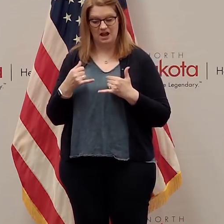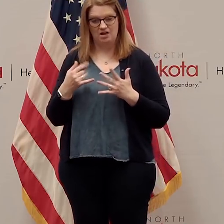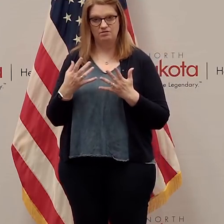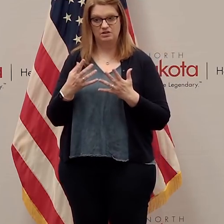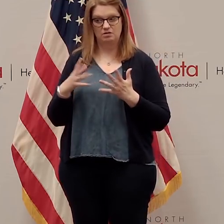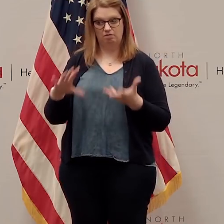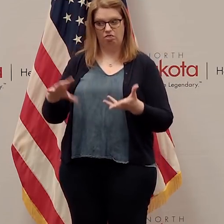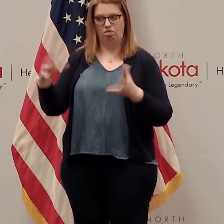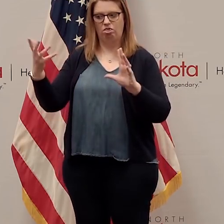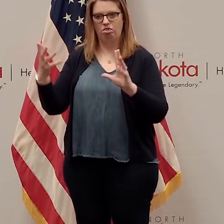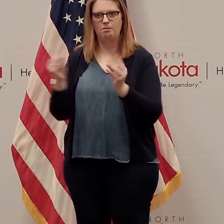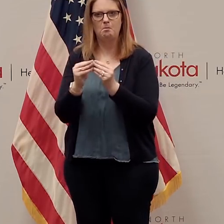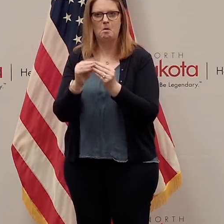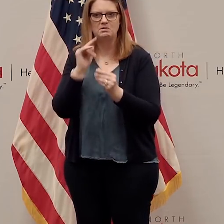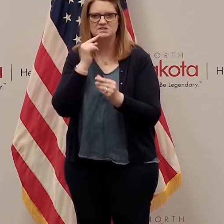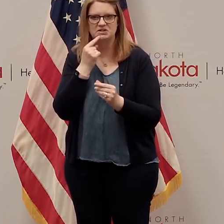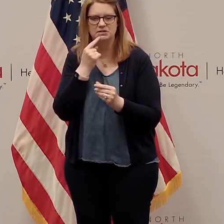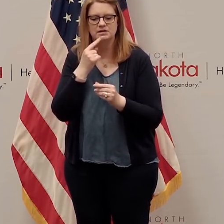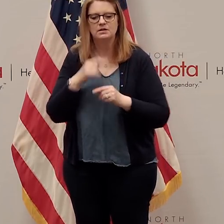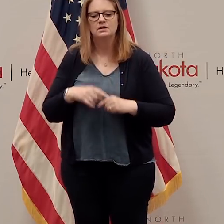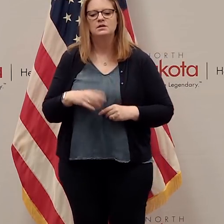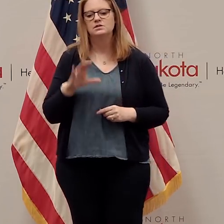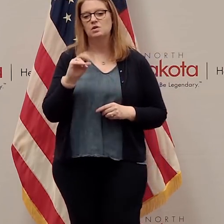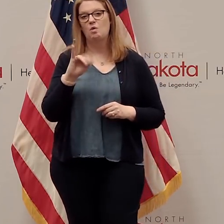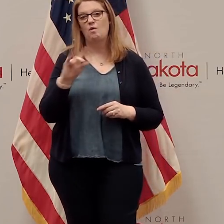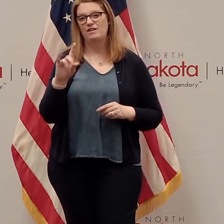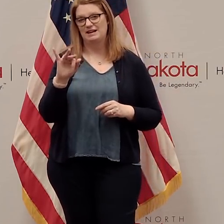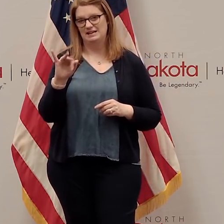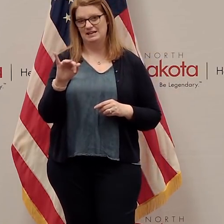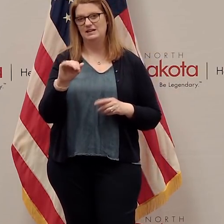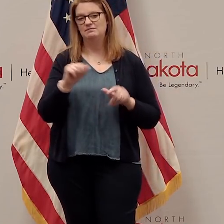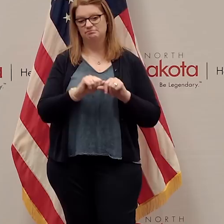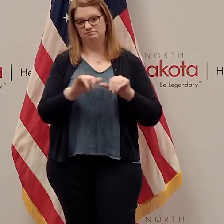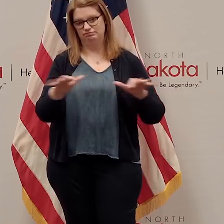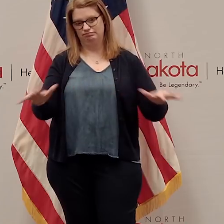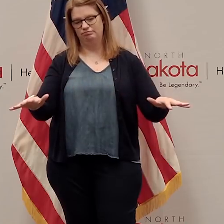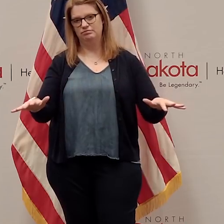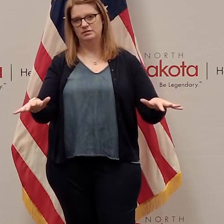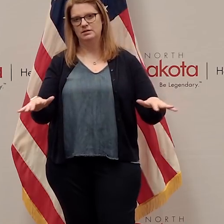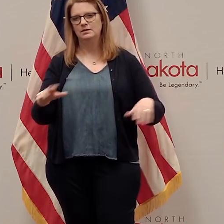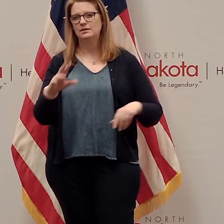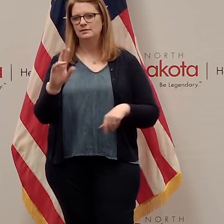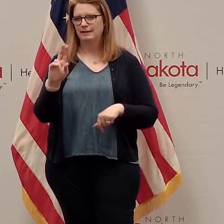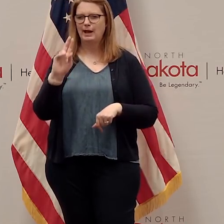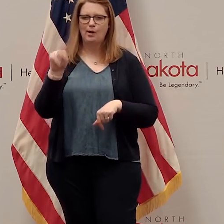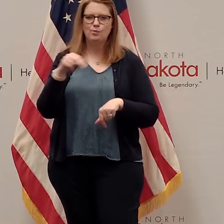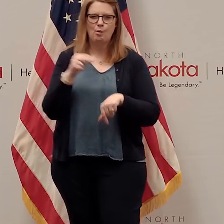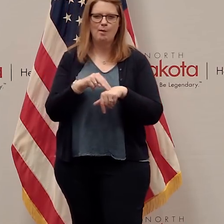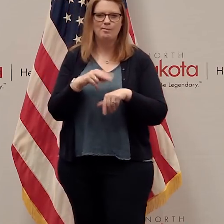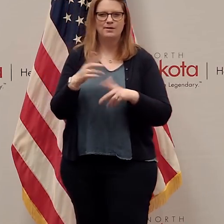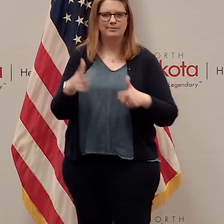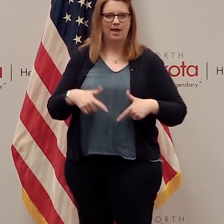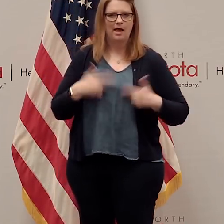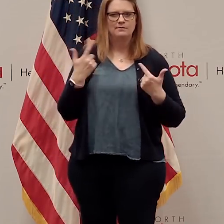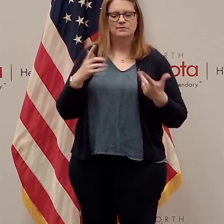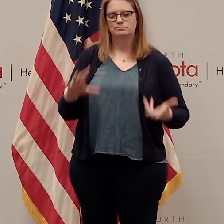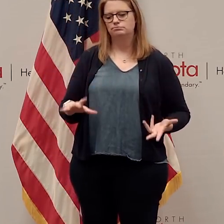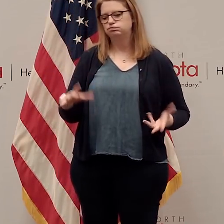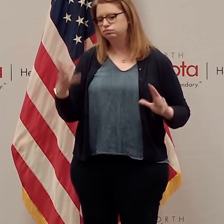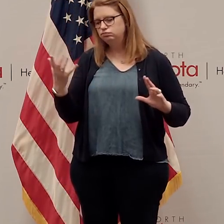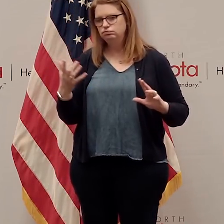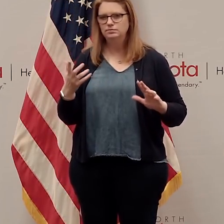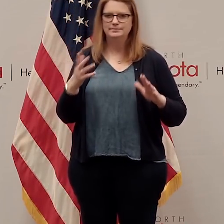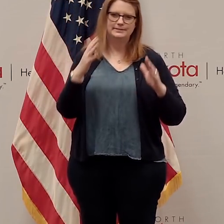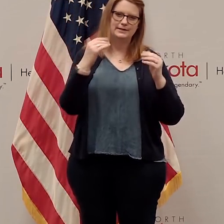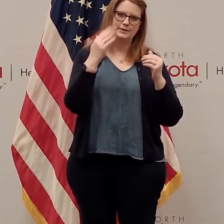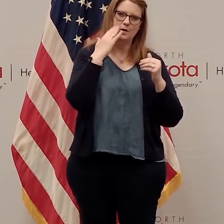danger. COVID-19 global pandemic has certainly changed and interrupted the normal interactions between children and teachers,